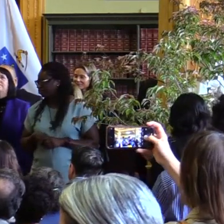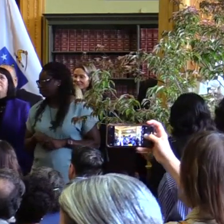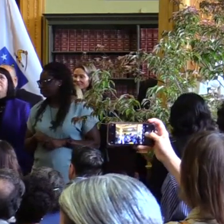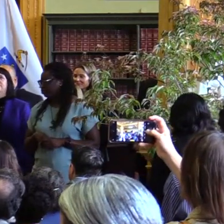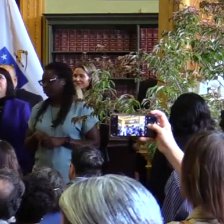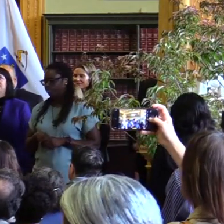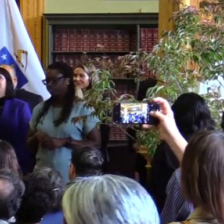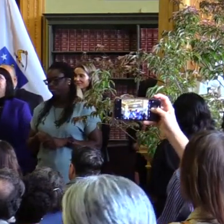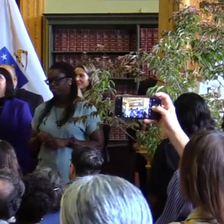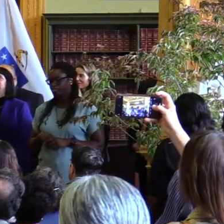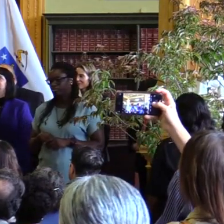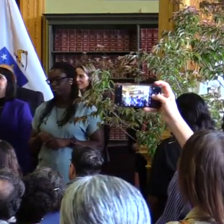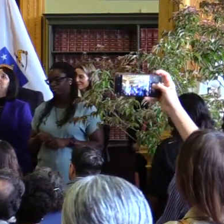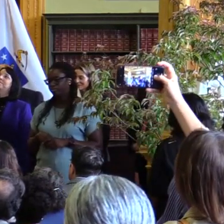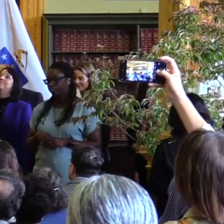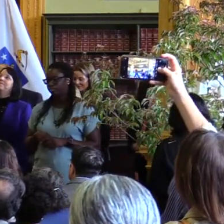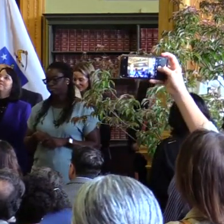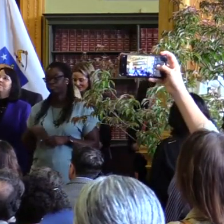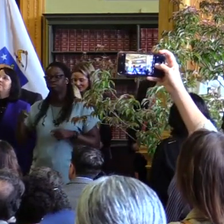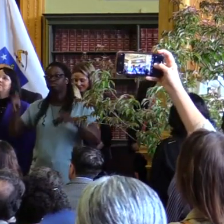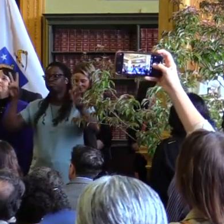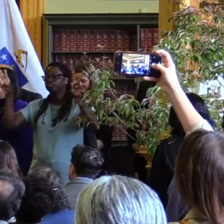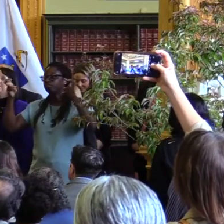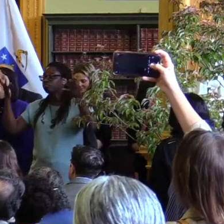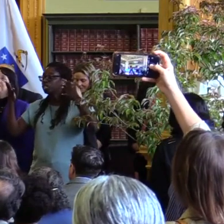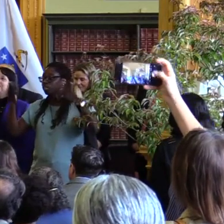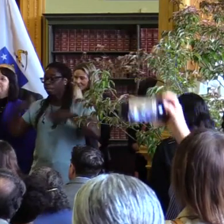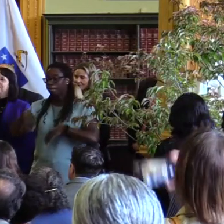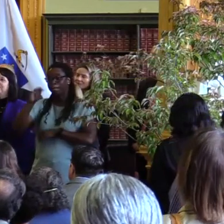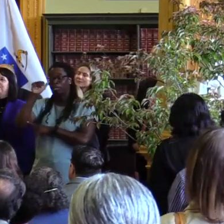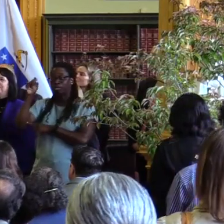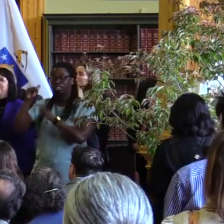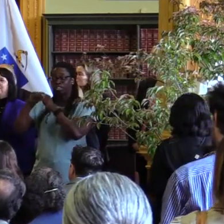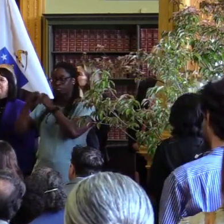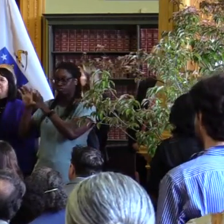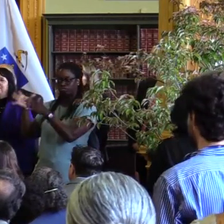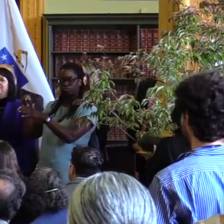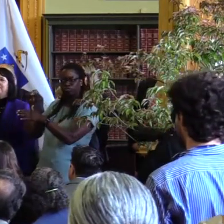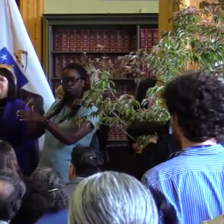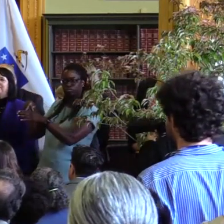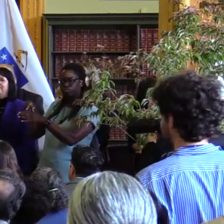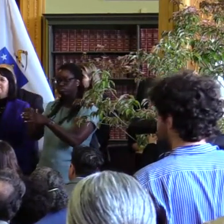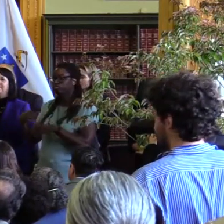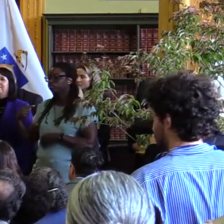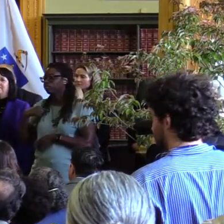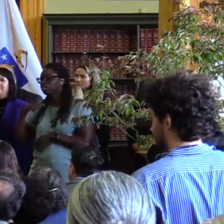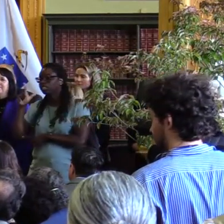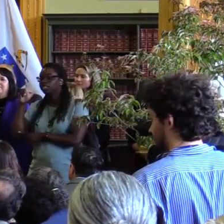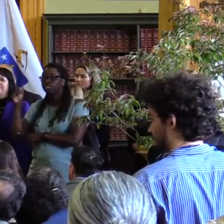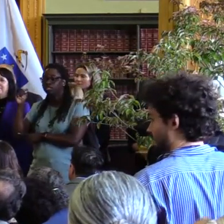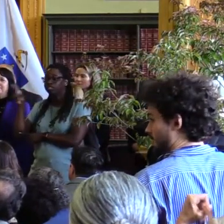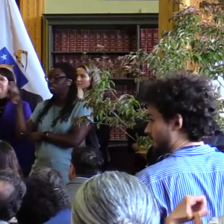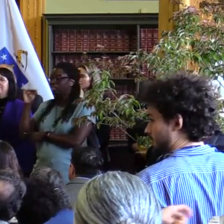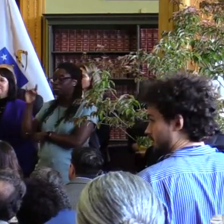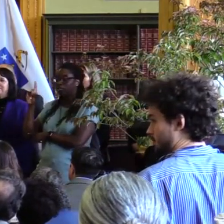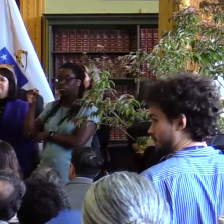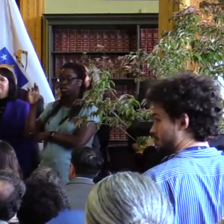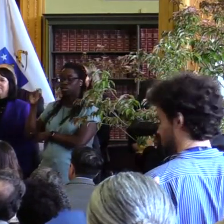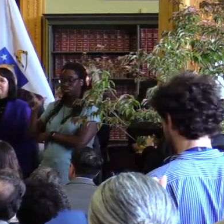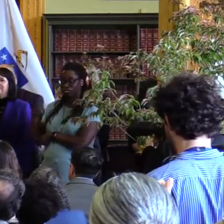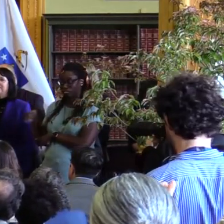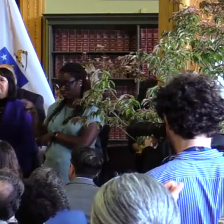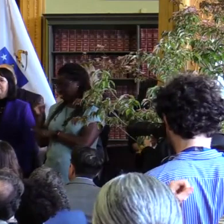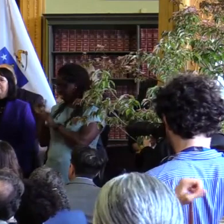Team Massachusetts. We talk a lot about Team Massachusetts, the LG and I, and this is what Team Massachusetts looks like. Folks in